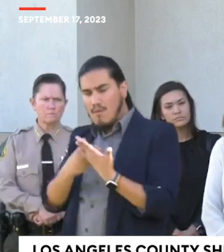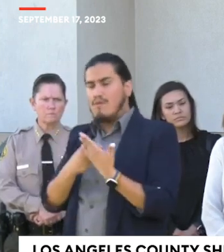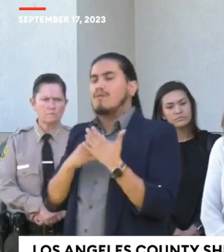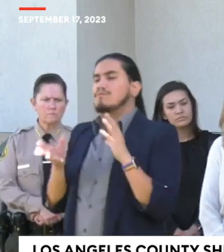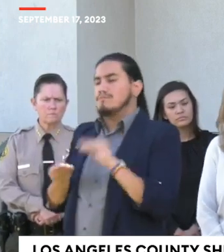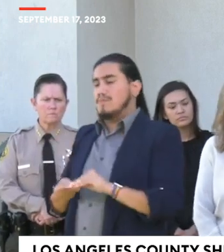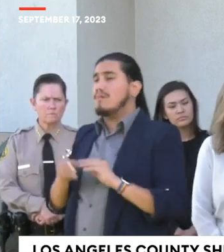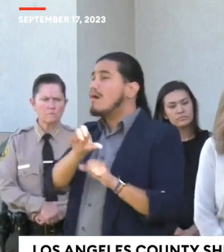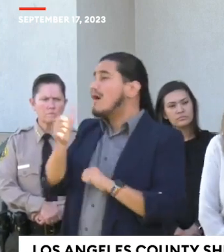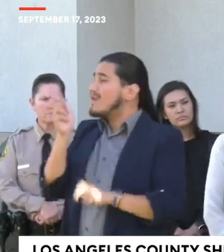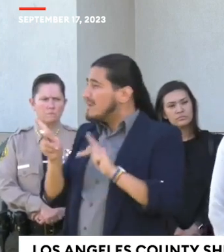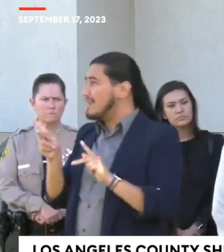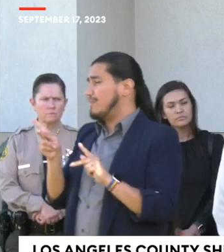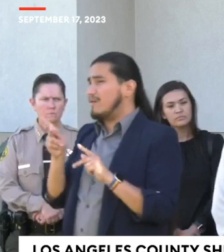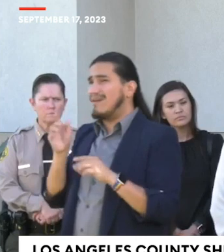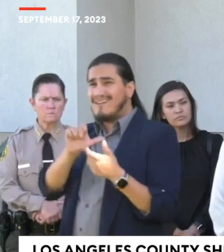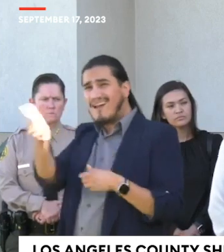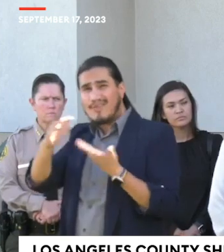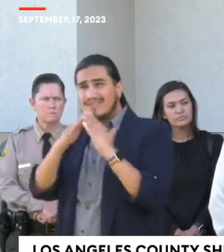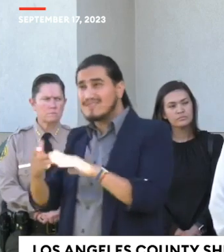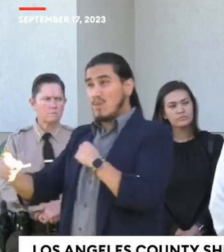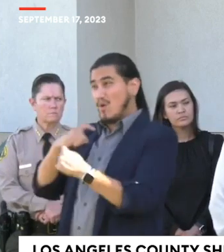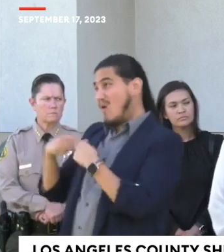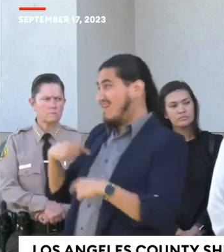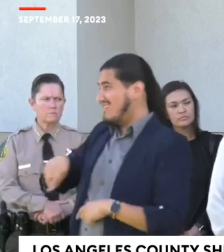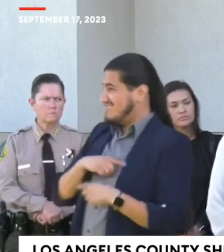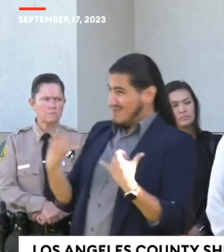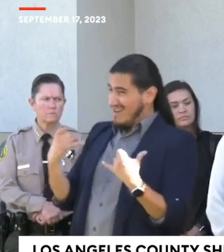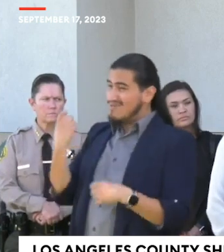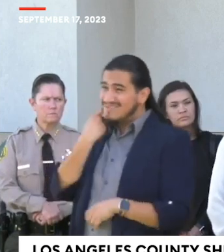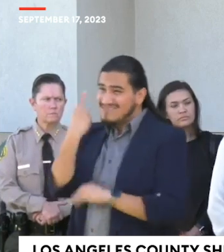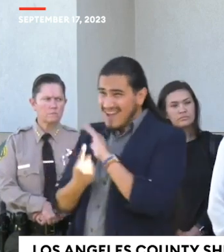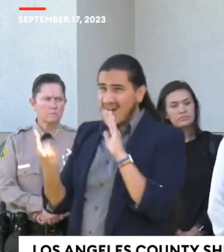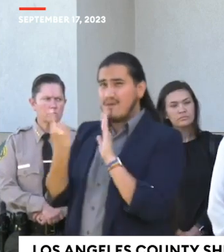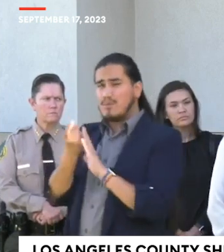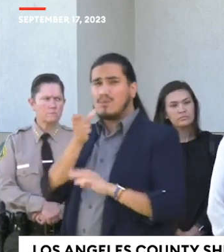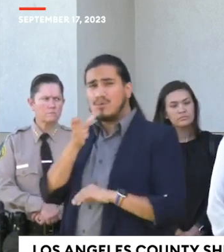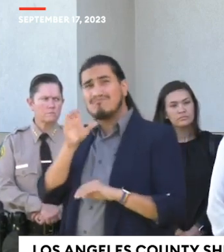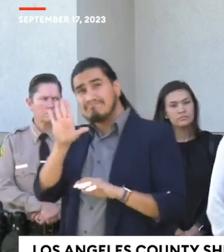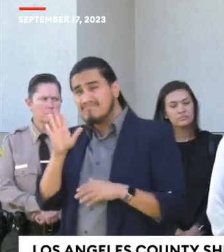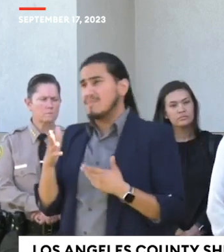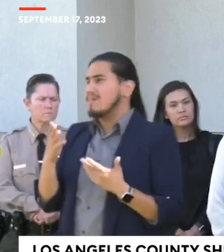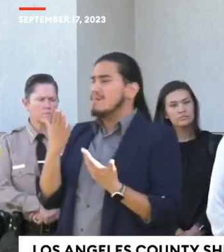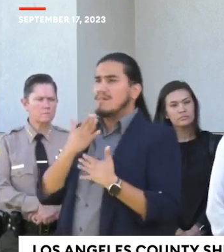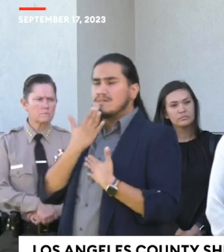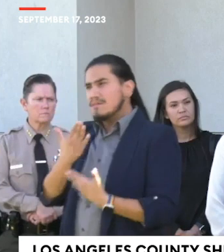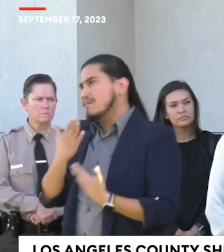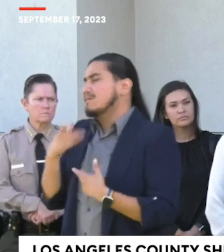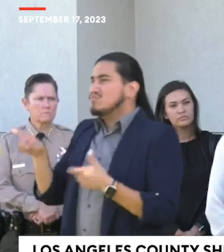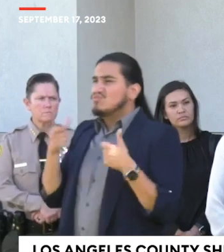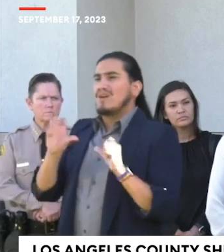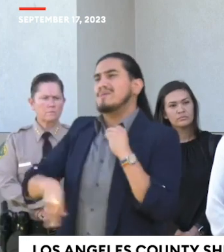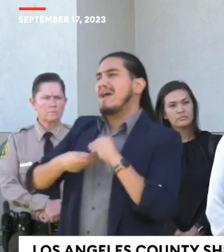other individuals and cities who are calling us in the last hours who are graciously trying to